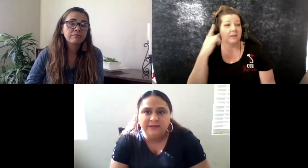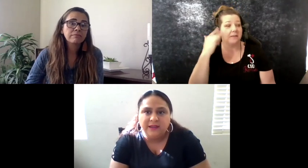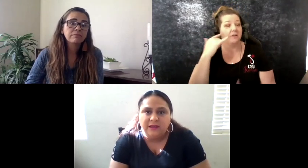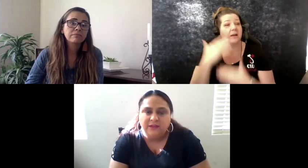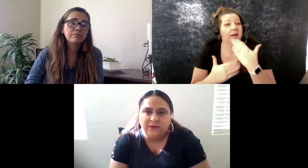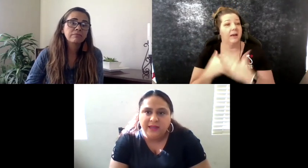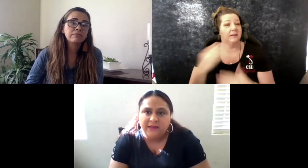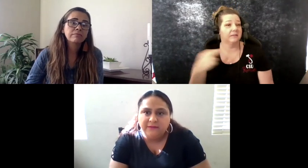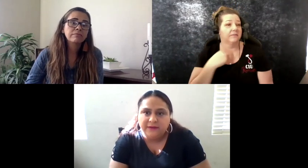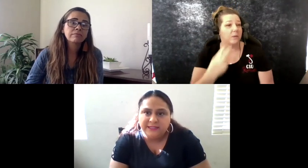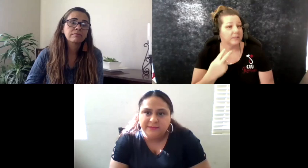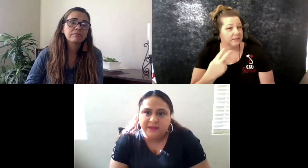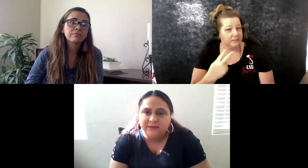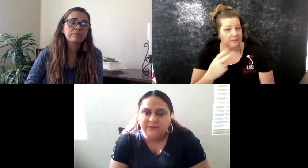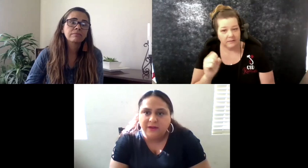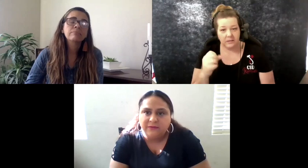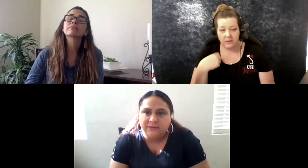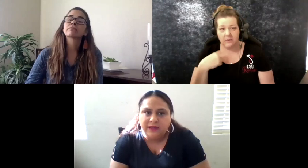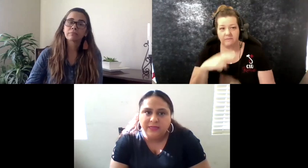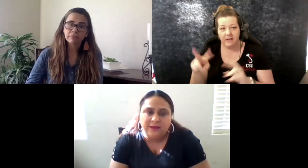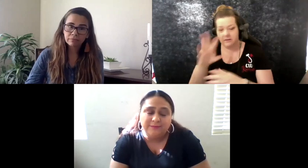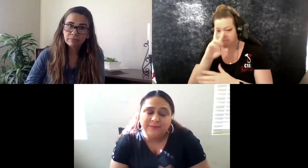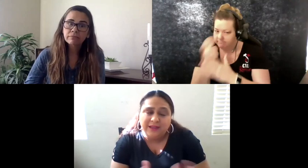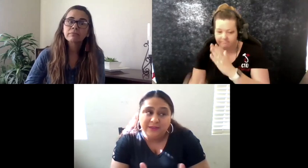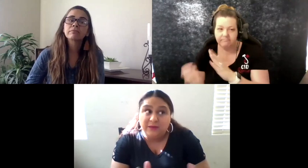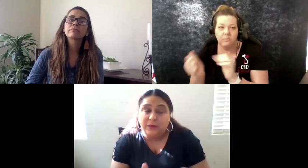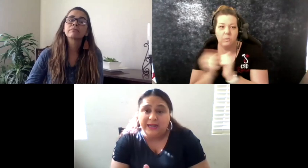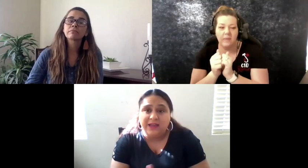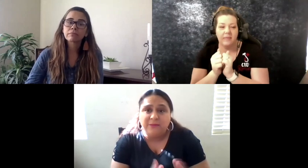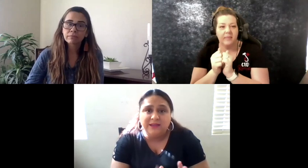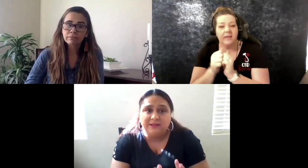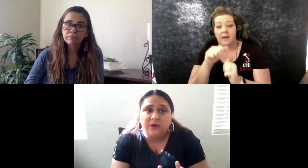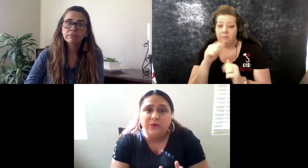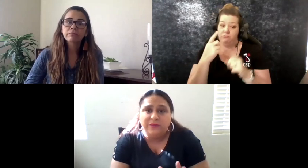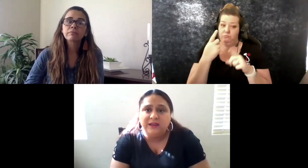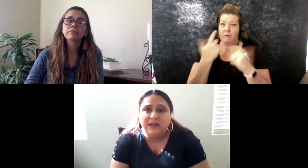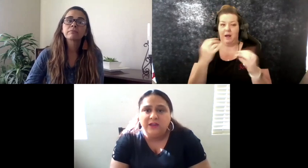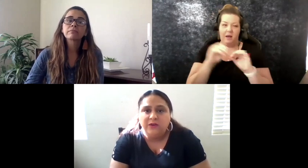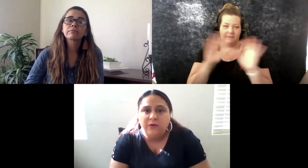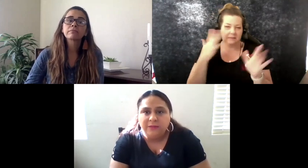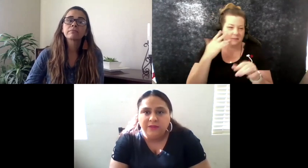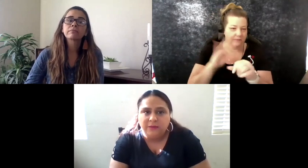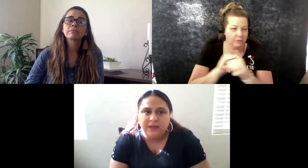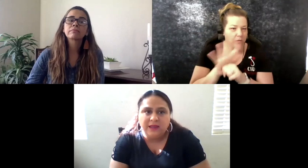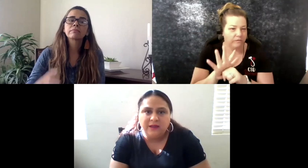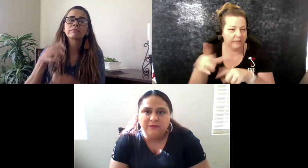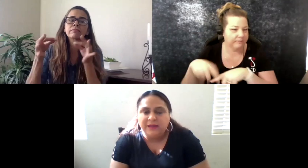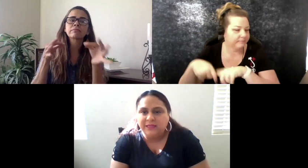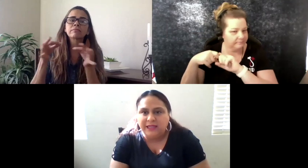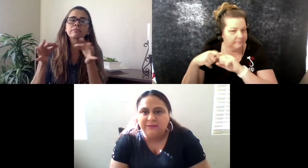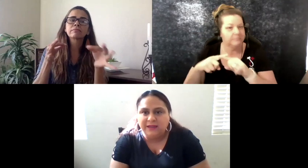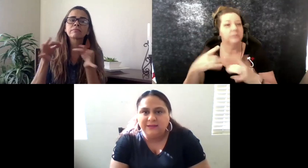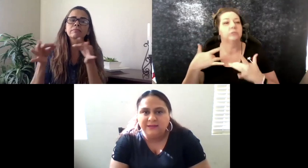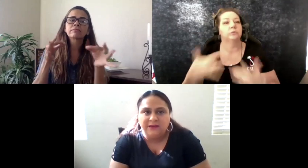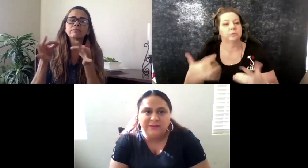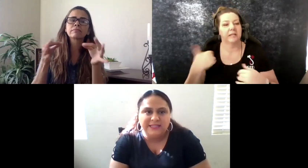Voices. So I have been very deeply involved with, other than right now because of COVID, normally we have